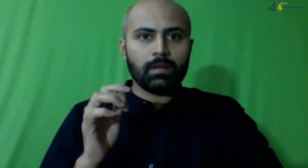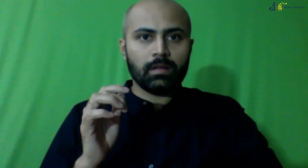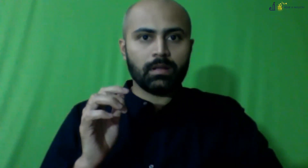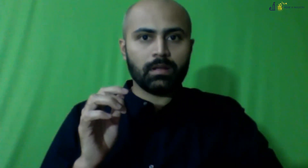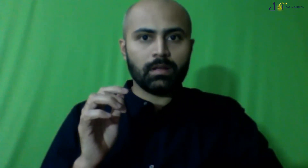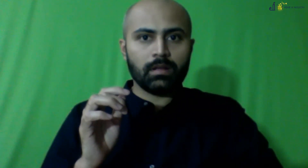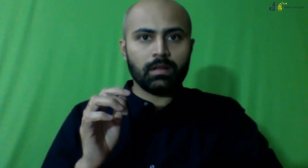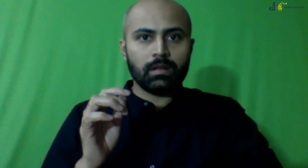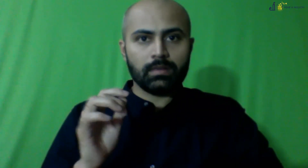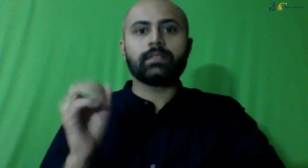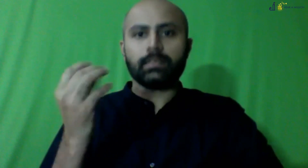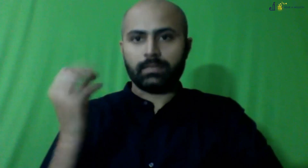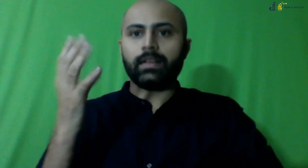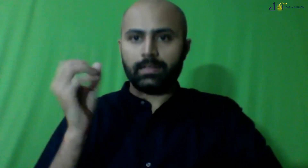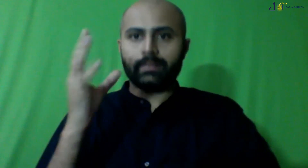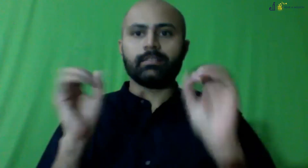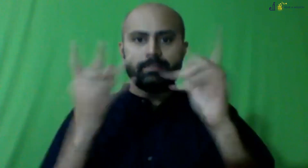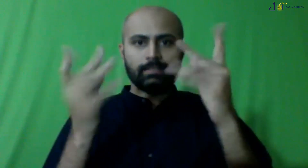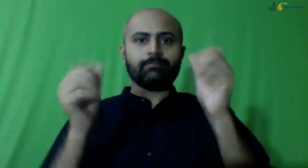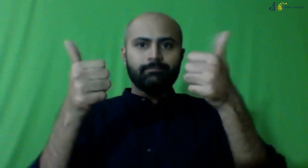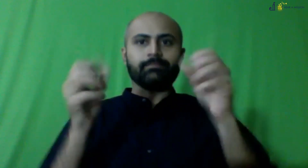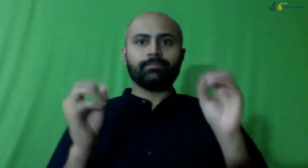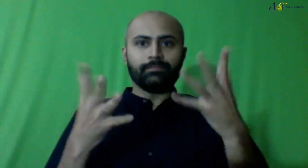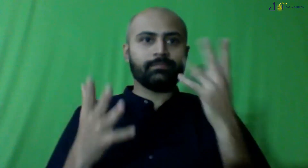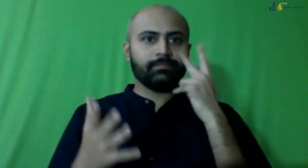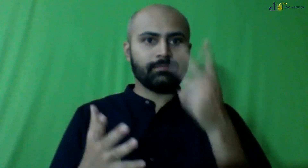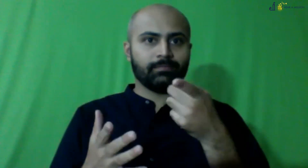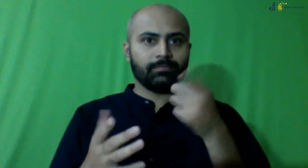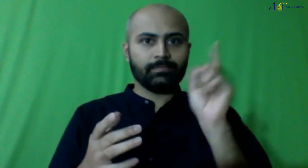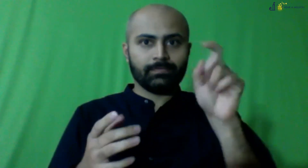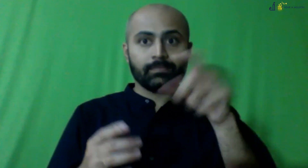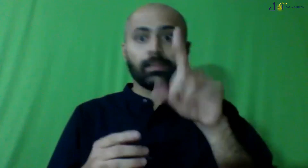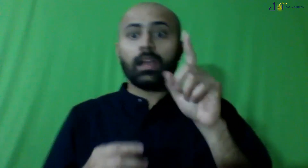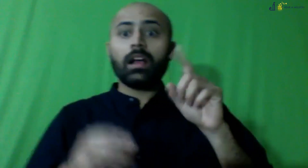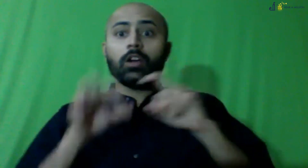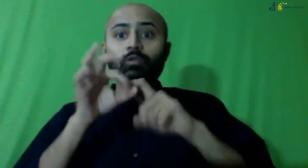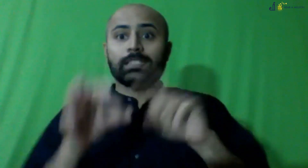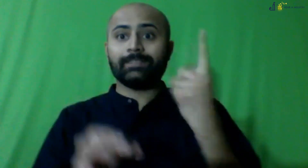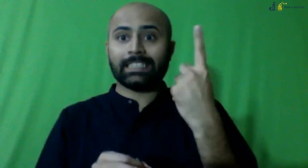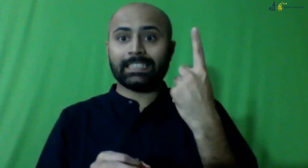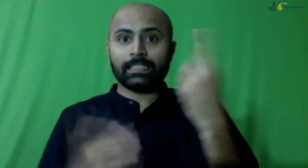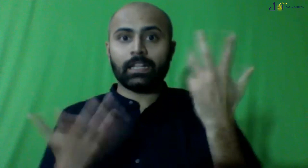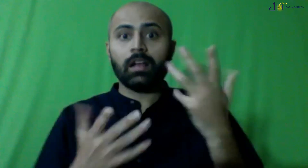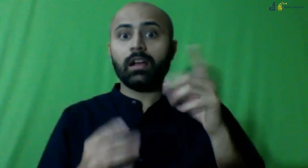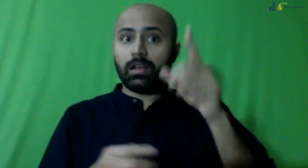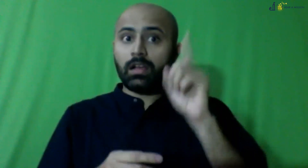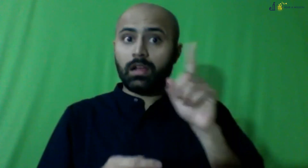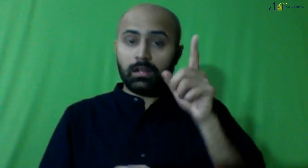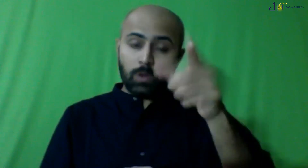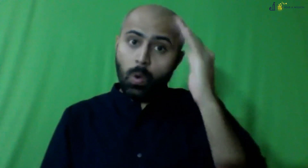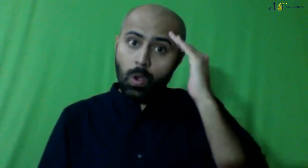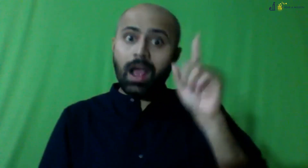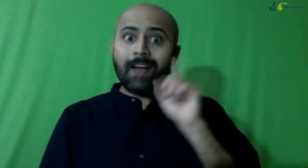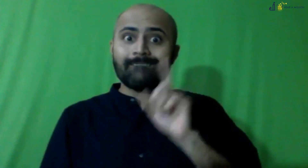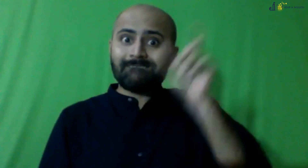Sorry, I think there is some, yes, people have started answering the question. Okay. So the question